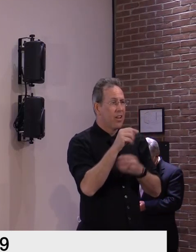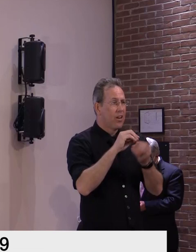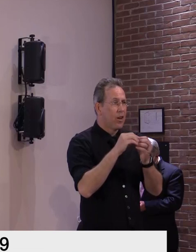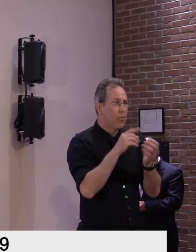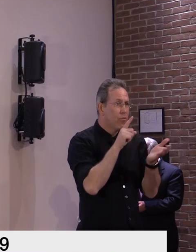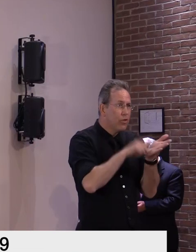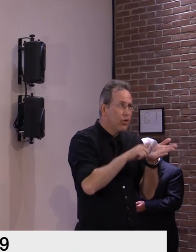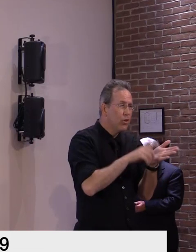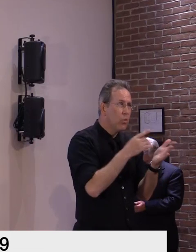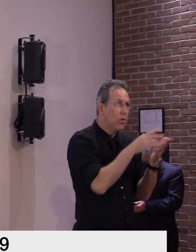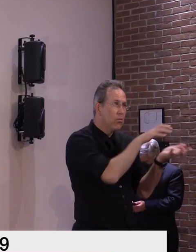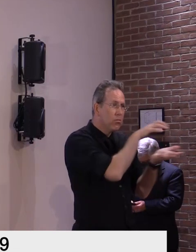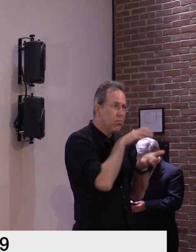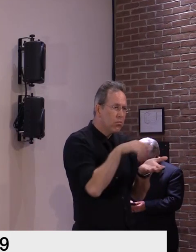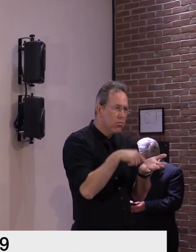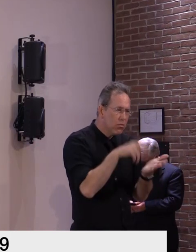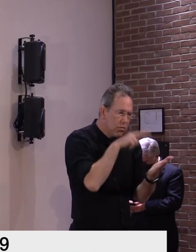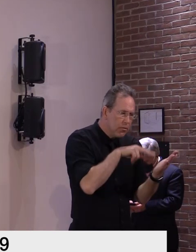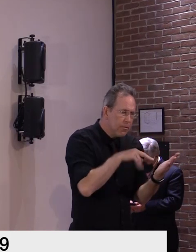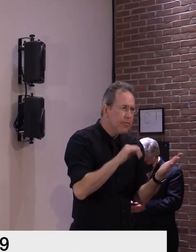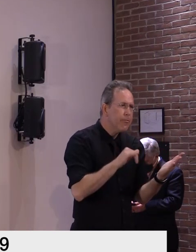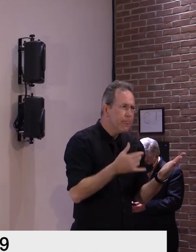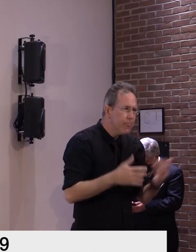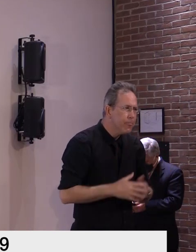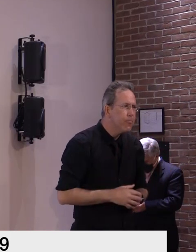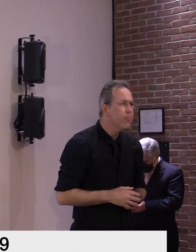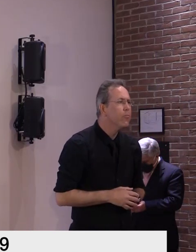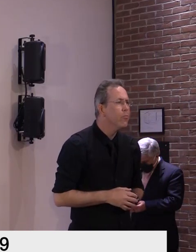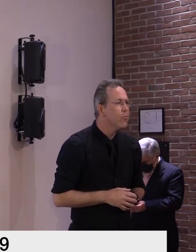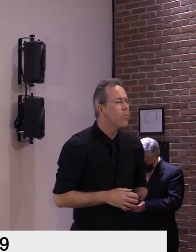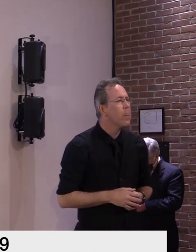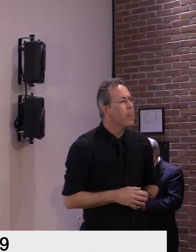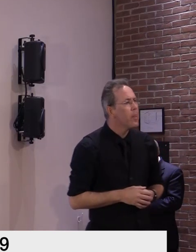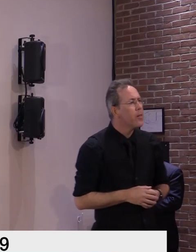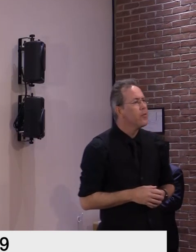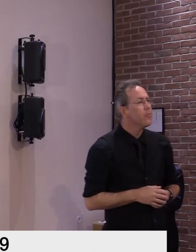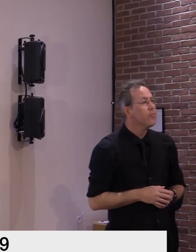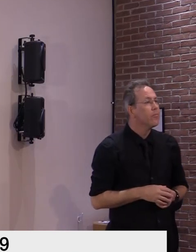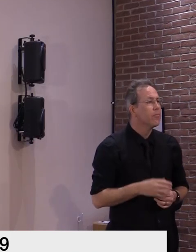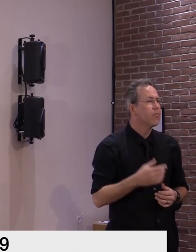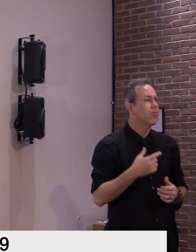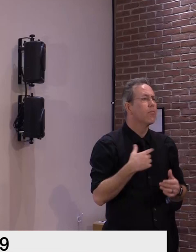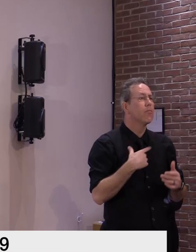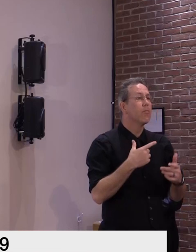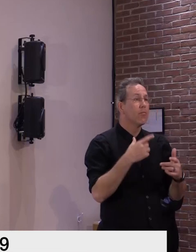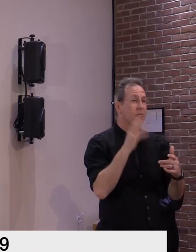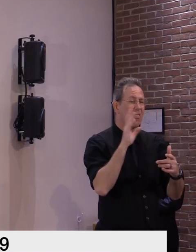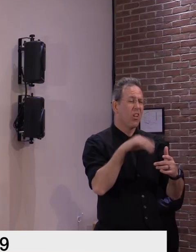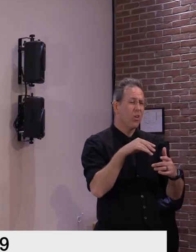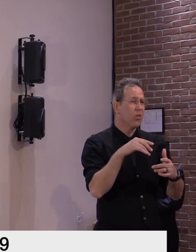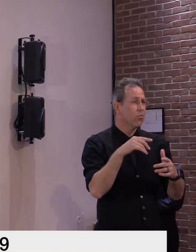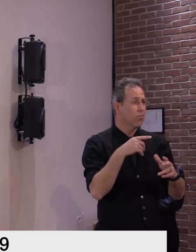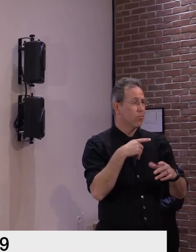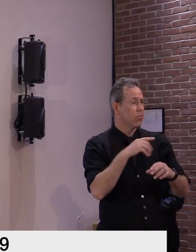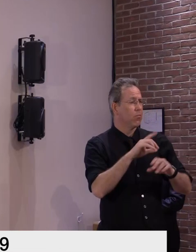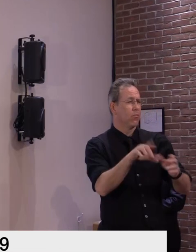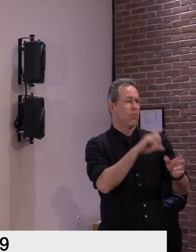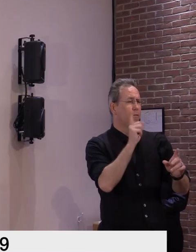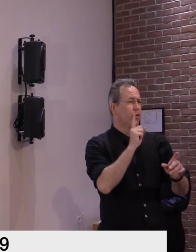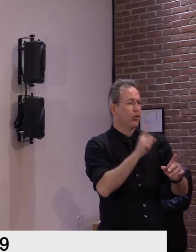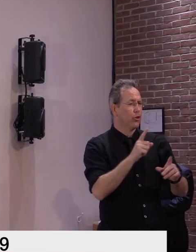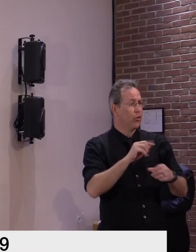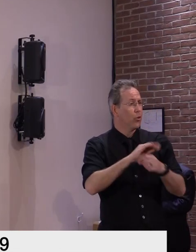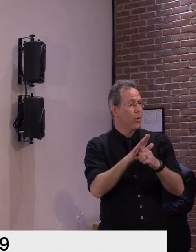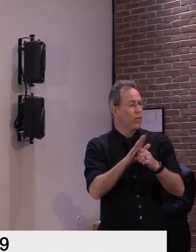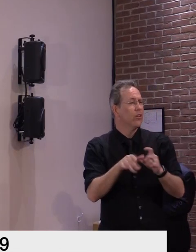I have no question that an illness like COVID could leave some enduring psychological impact on